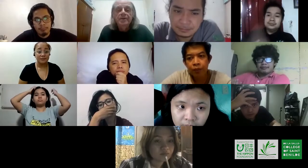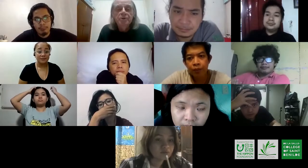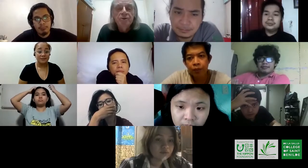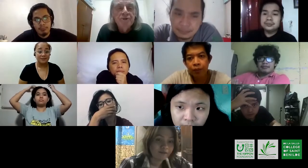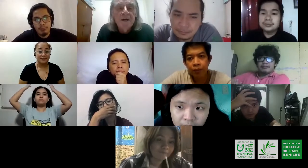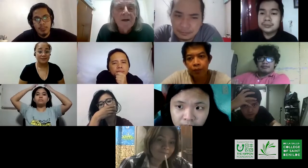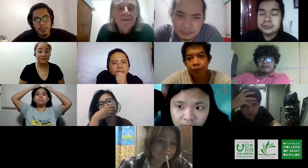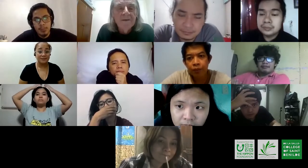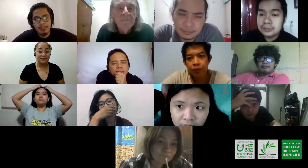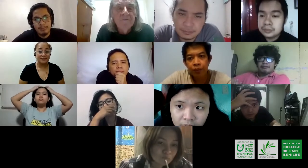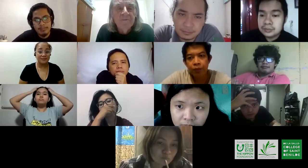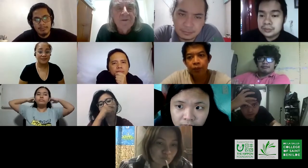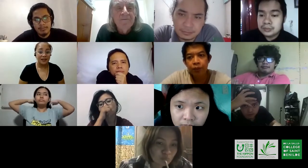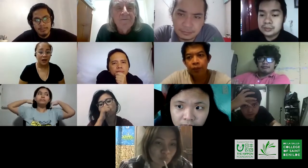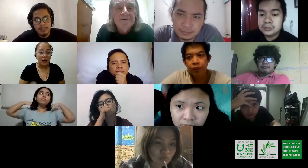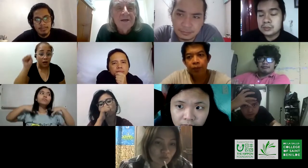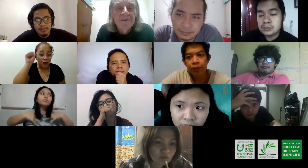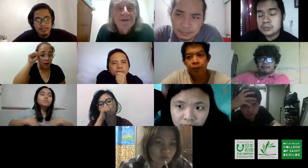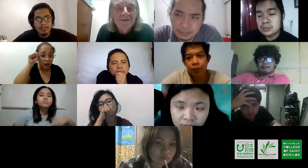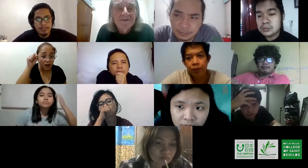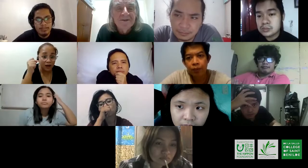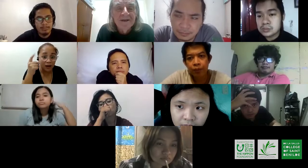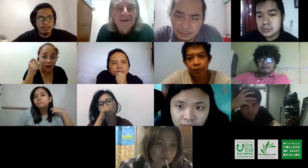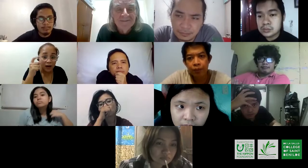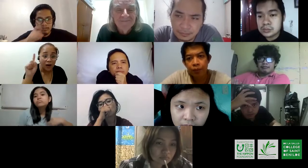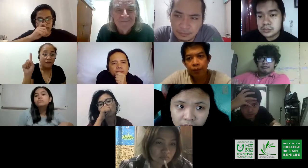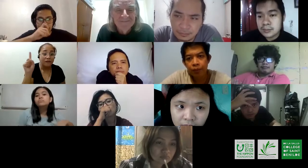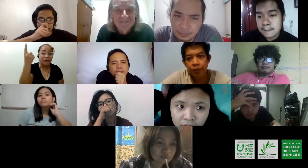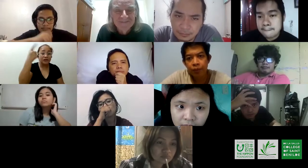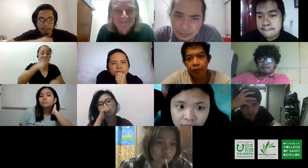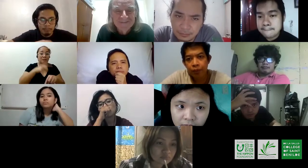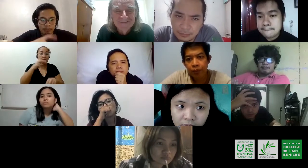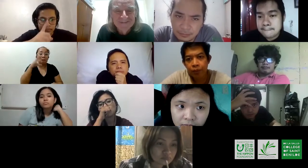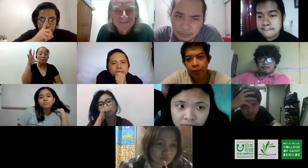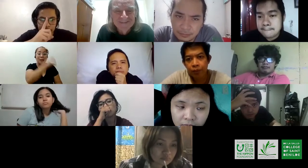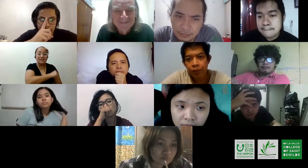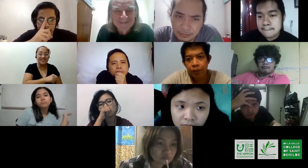Want to make sure Shot got that one because the first time he didn't see that.